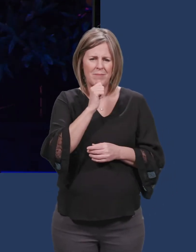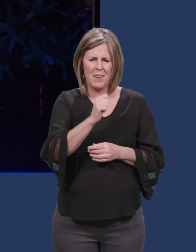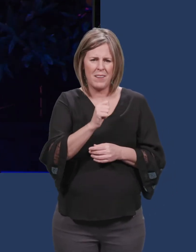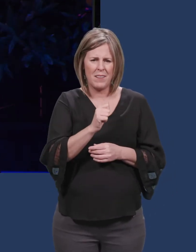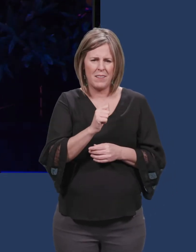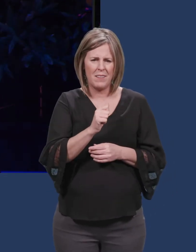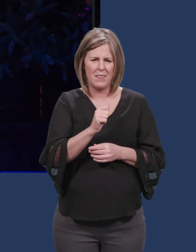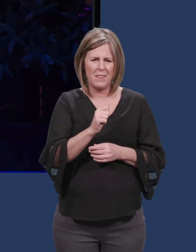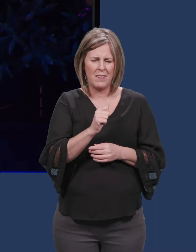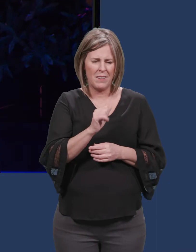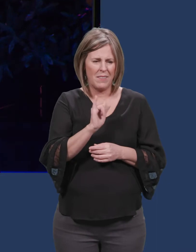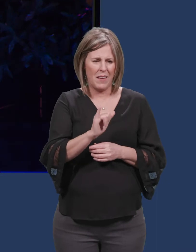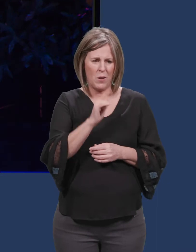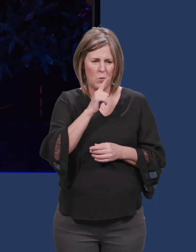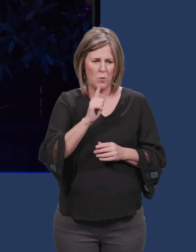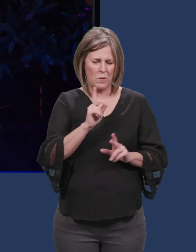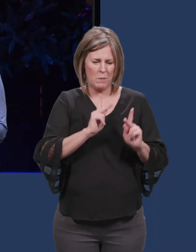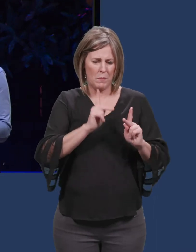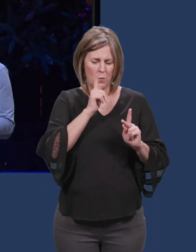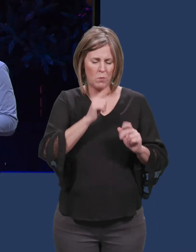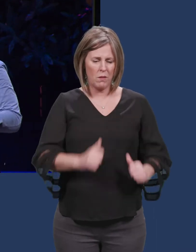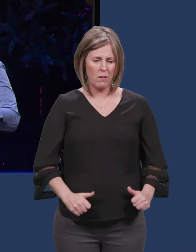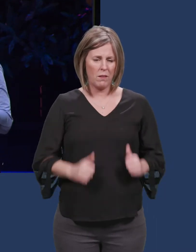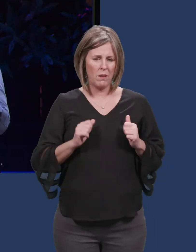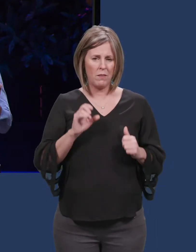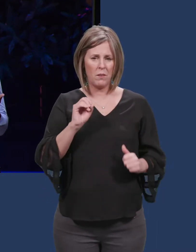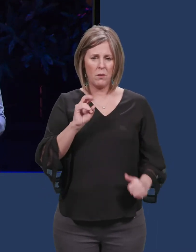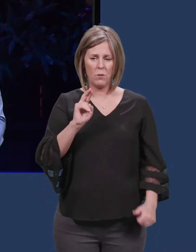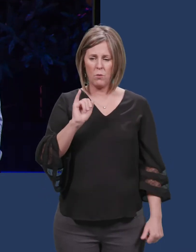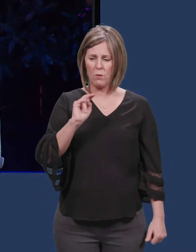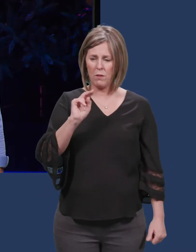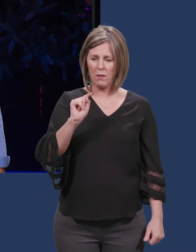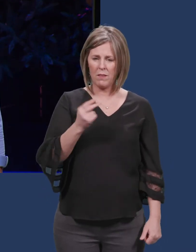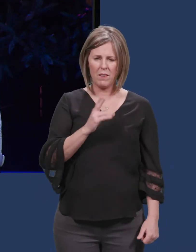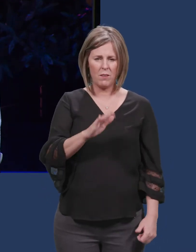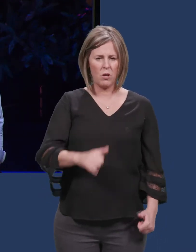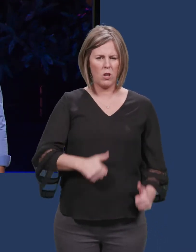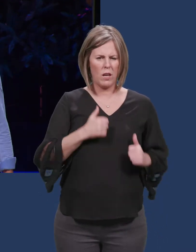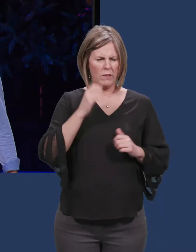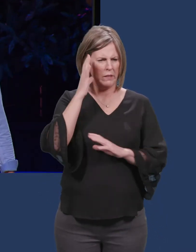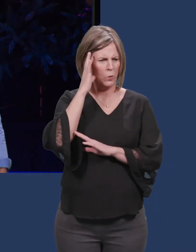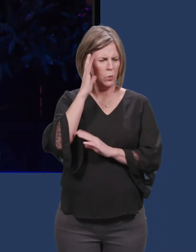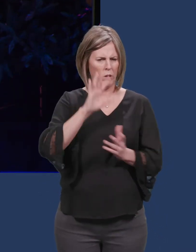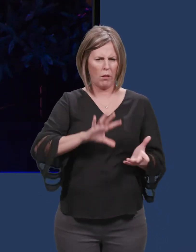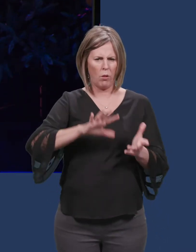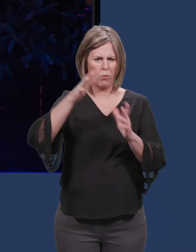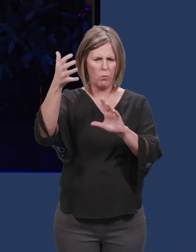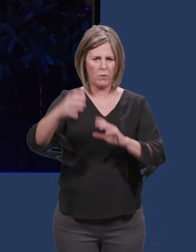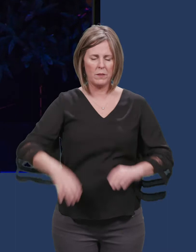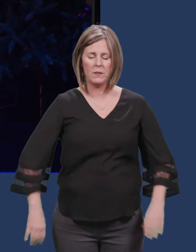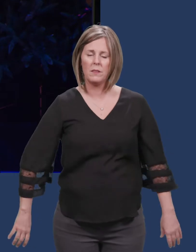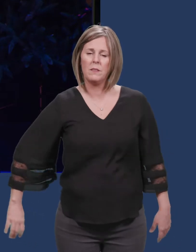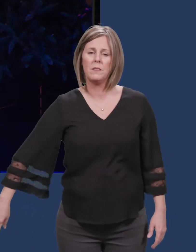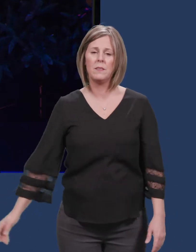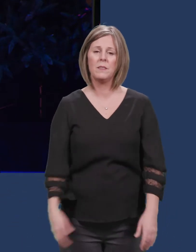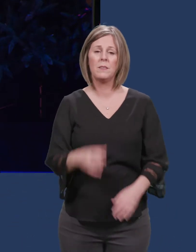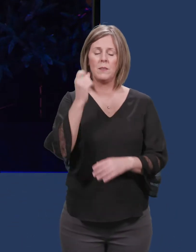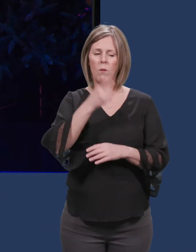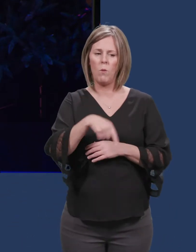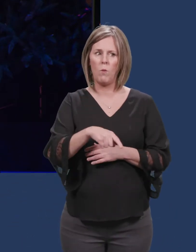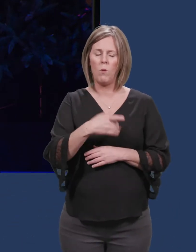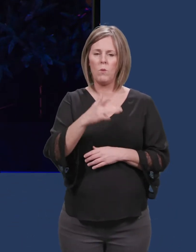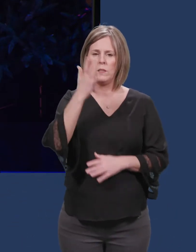in Corinth. These people had messy lives. Now, here's the deal. They were extremely